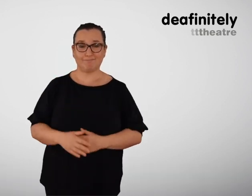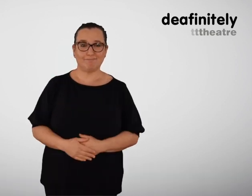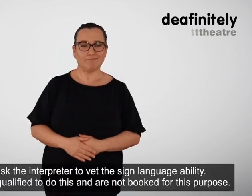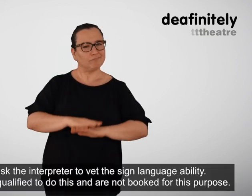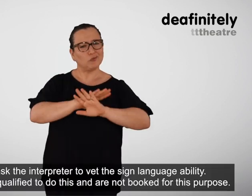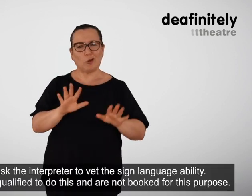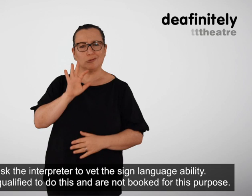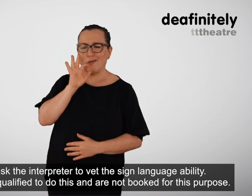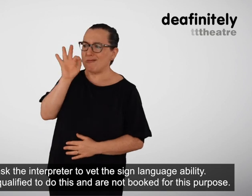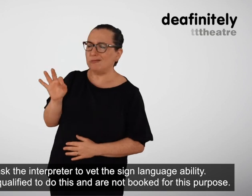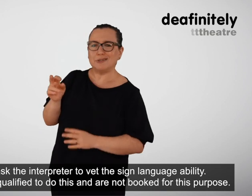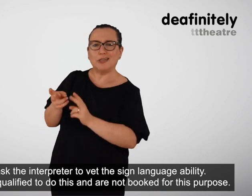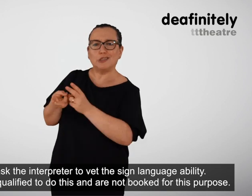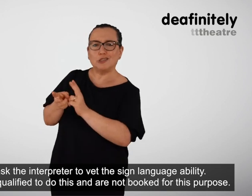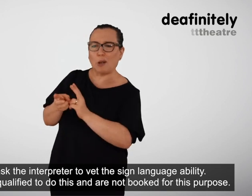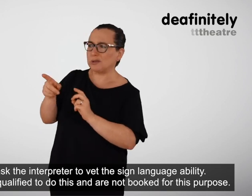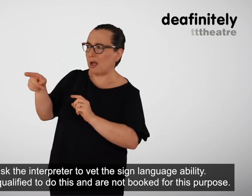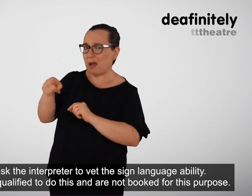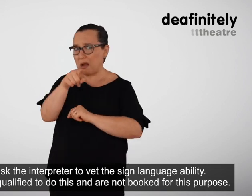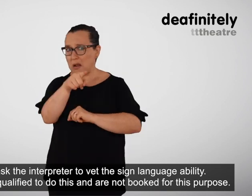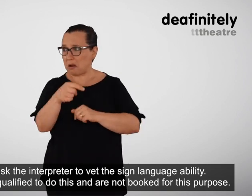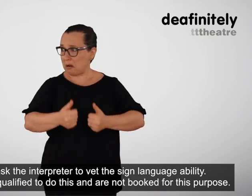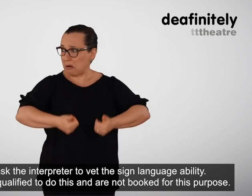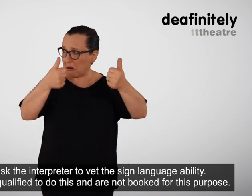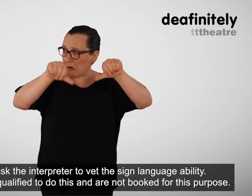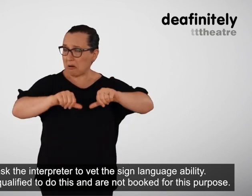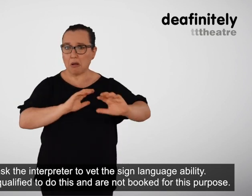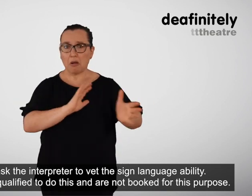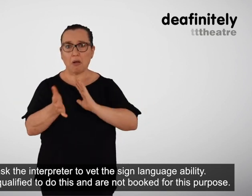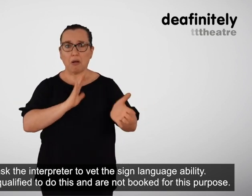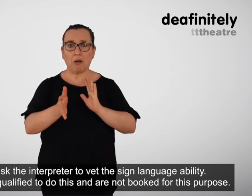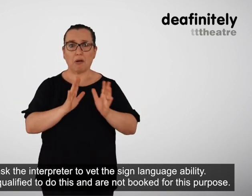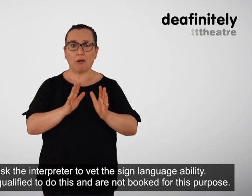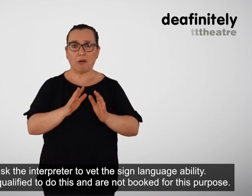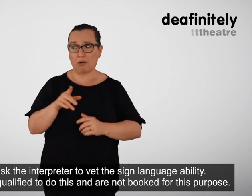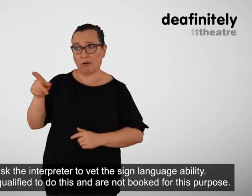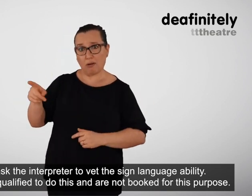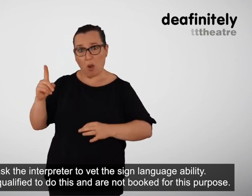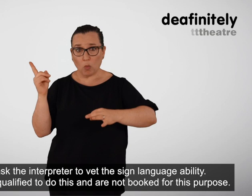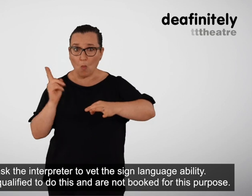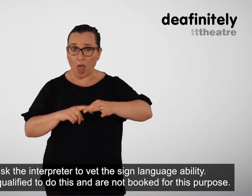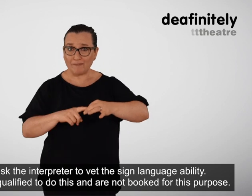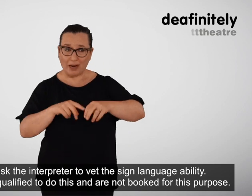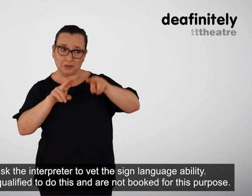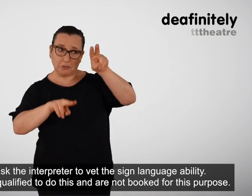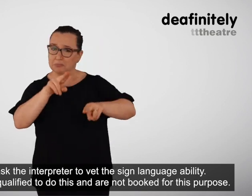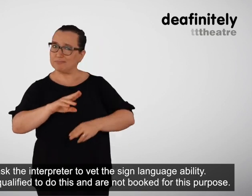Do not ask the interpreter to vet the sign language ability. They are not qualified to do this and are not booked for this purpose.